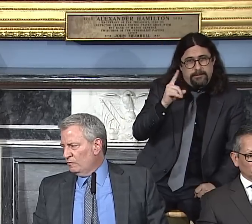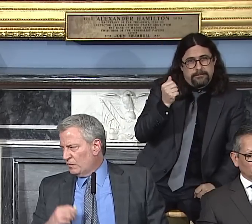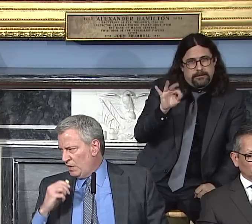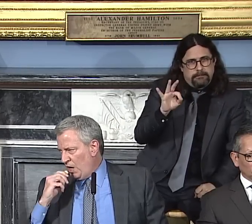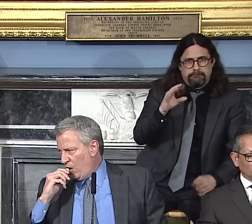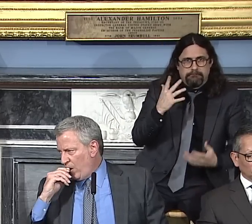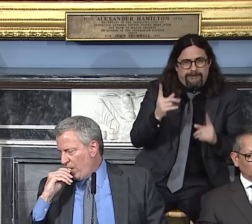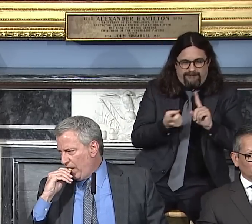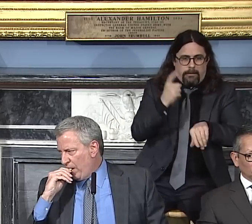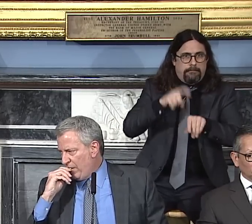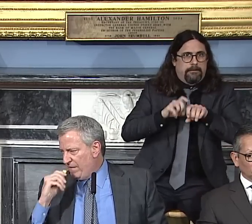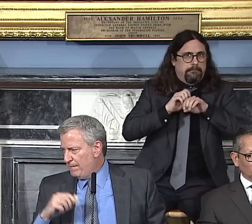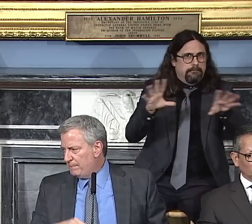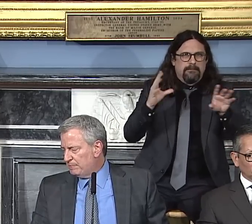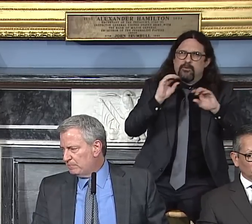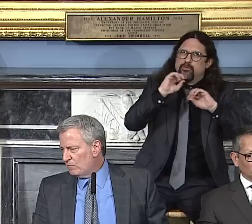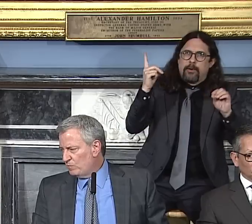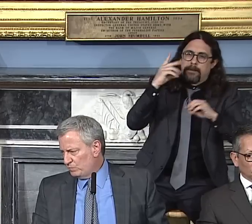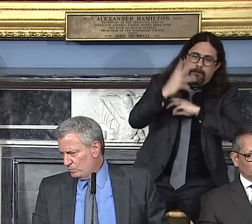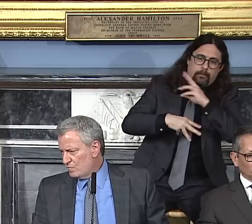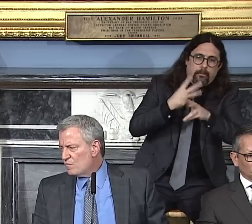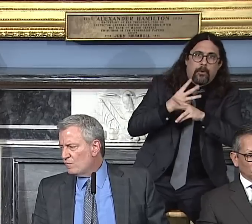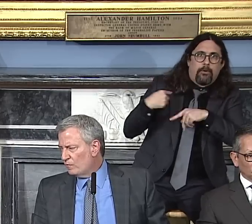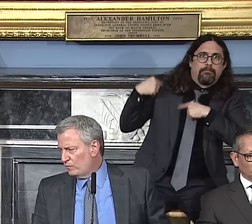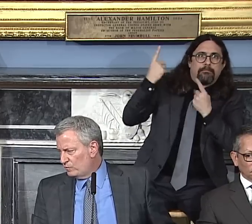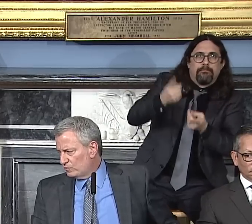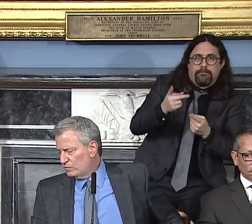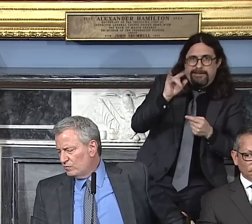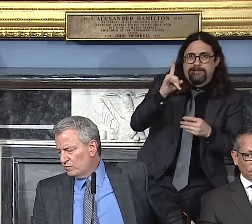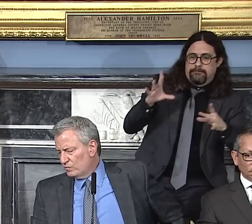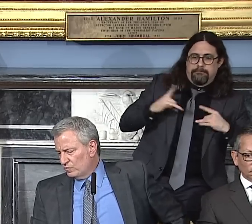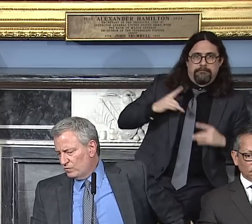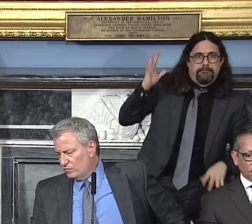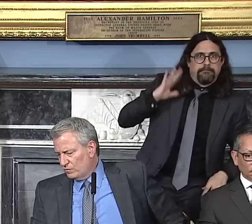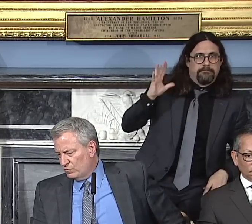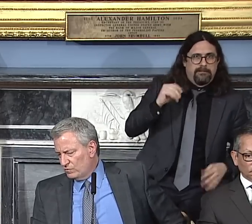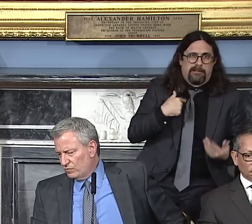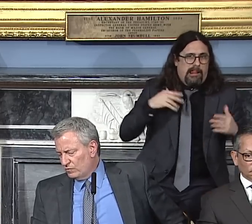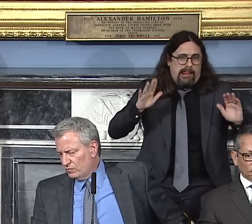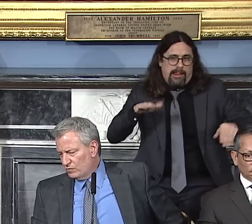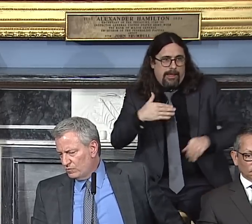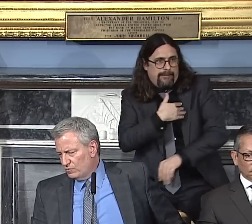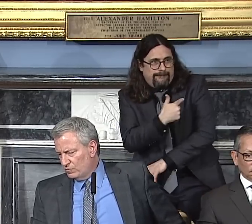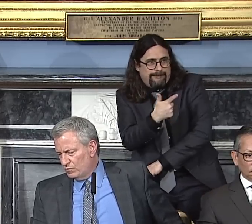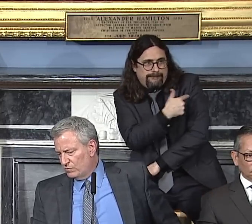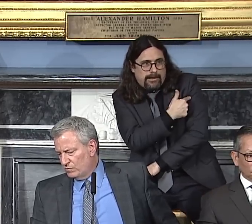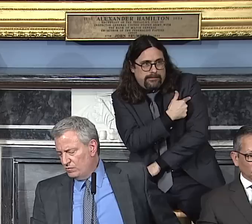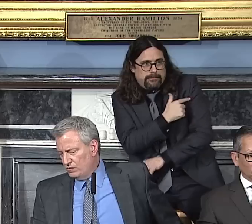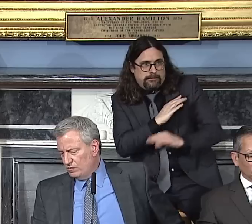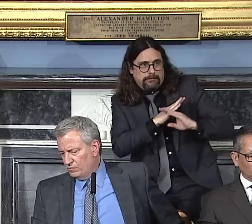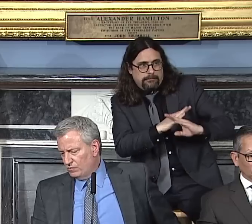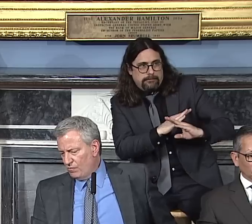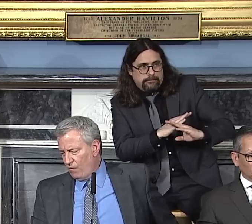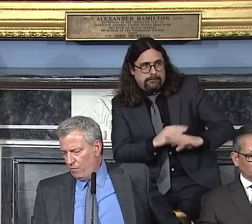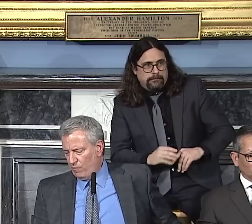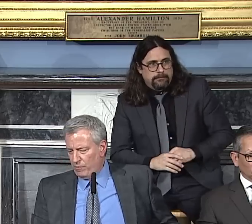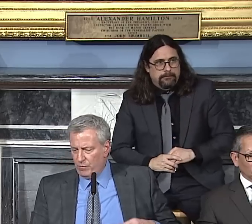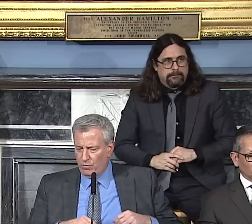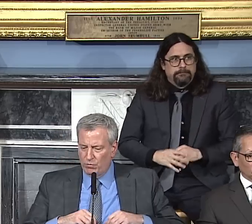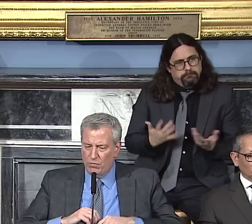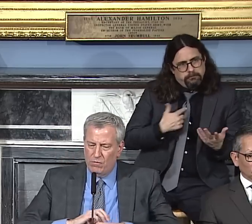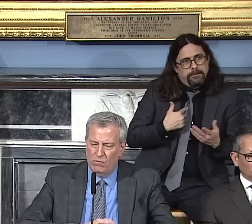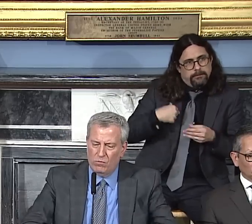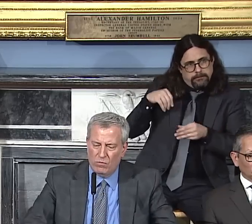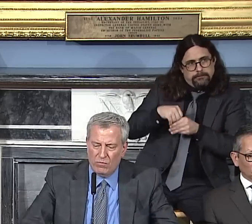through that process, you know, to go back to something the mayor said earlier, 80% of us are going to hopefully have a very mild